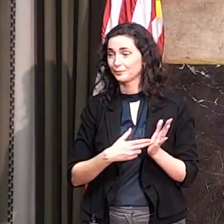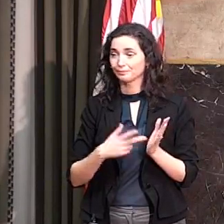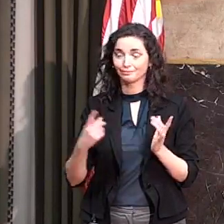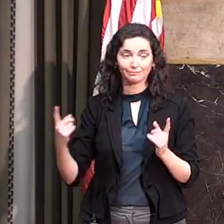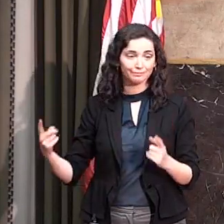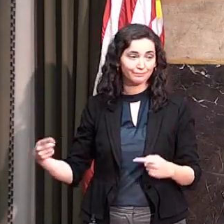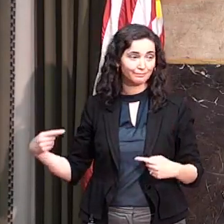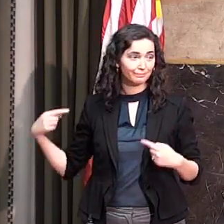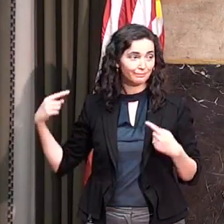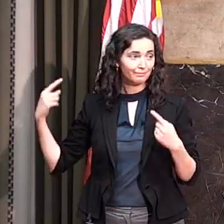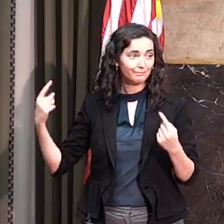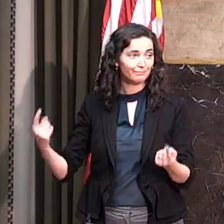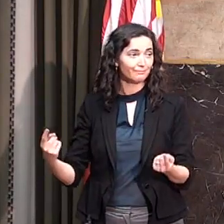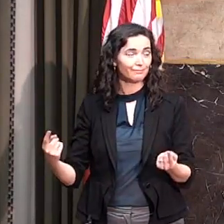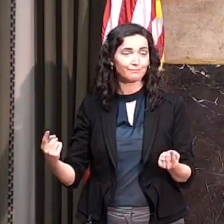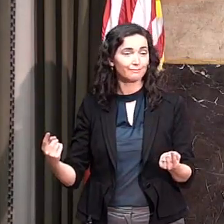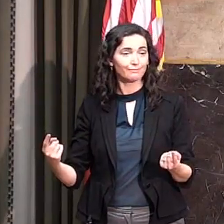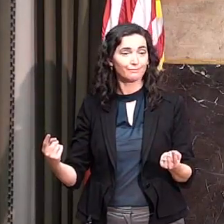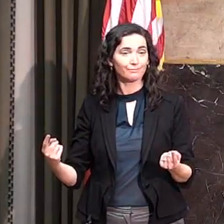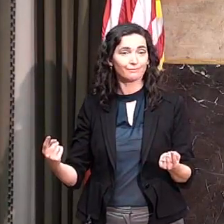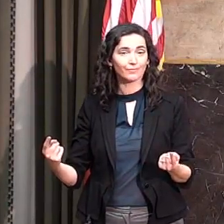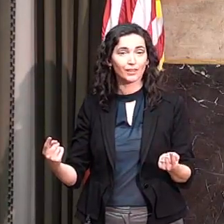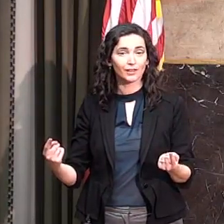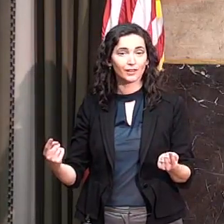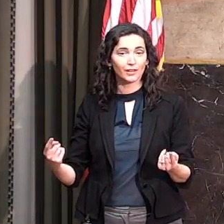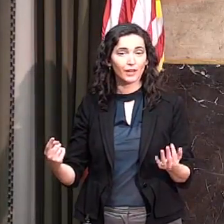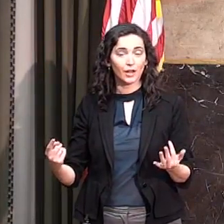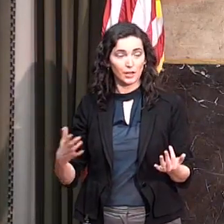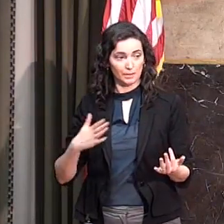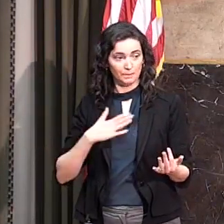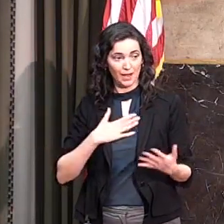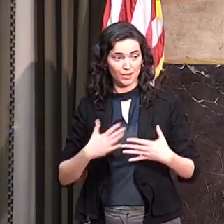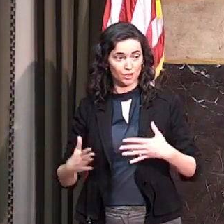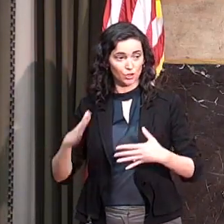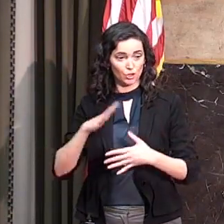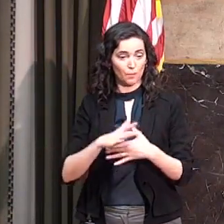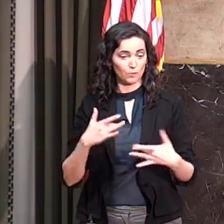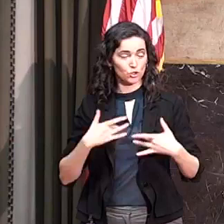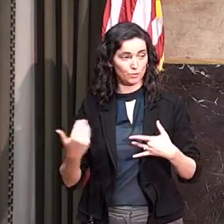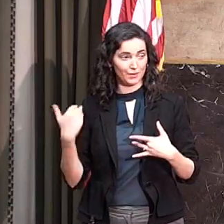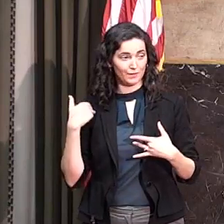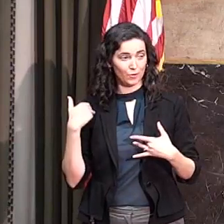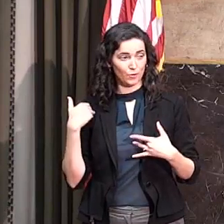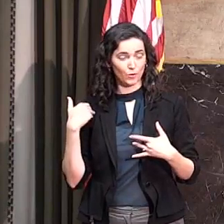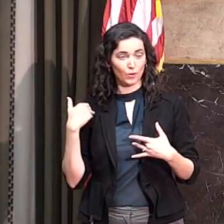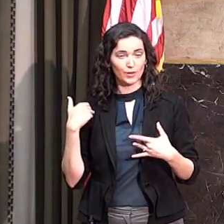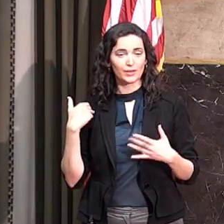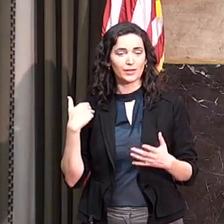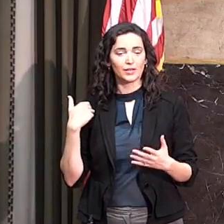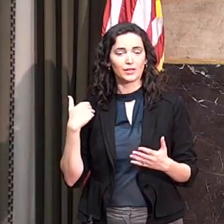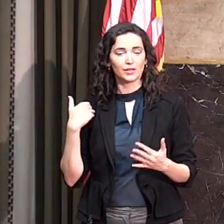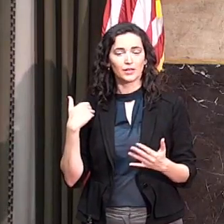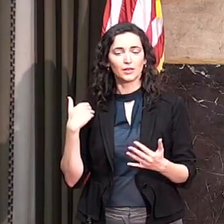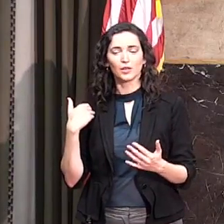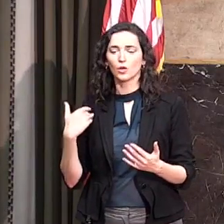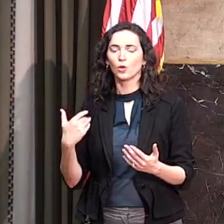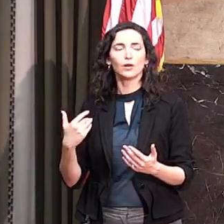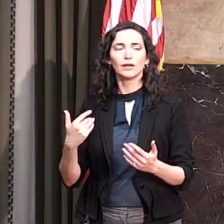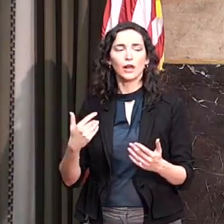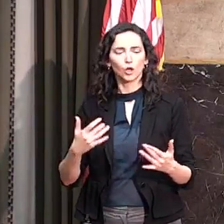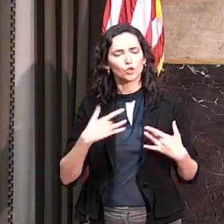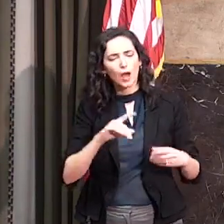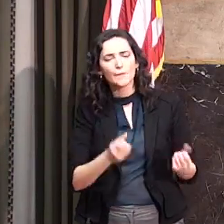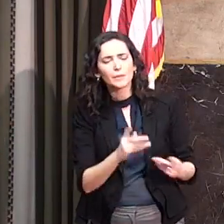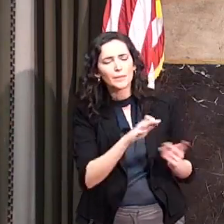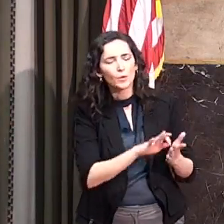hasn't been the overarching concern that I've had in the past, is whether I believe the bill represents good public policy, and